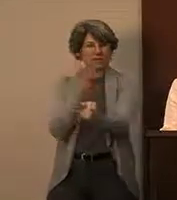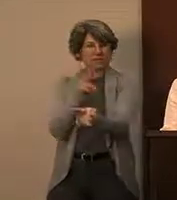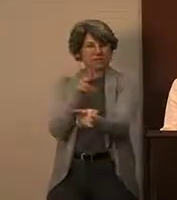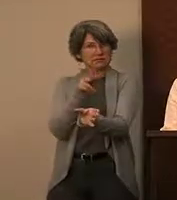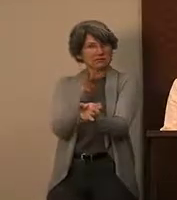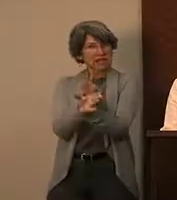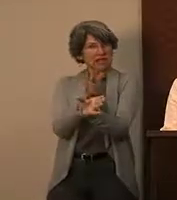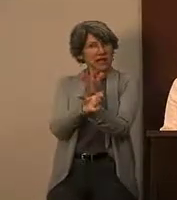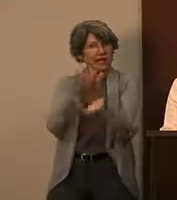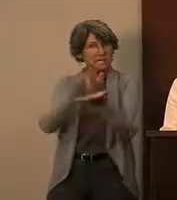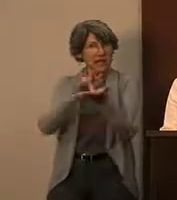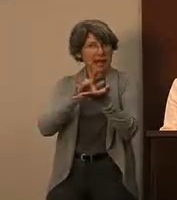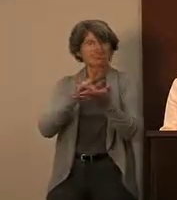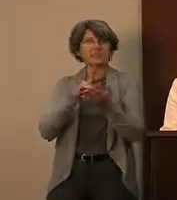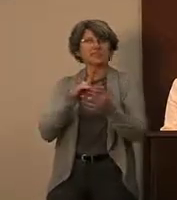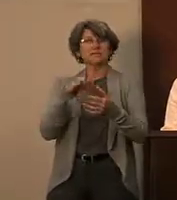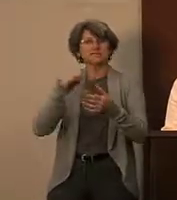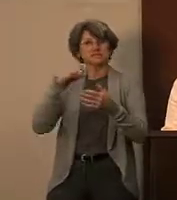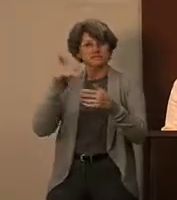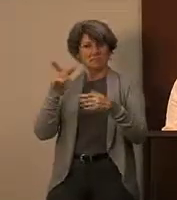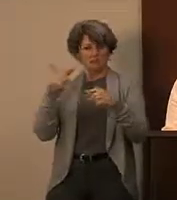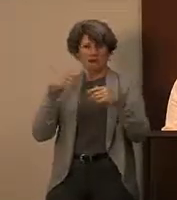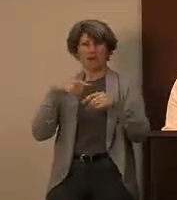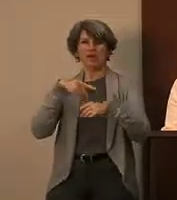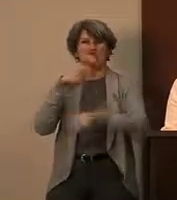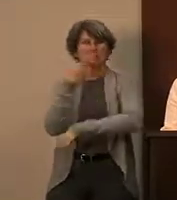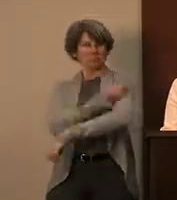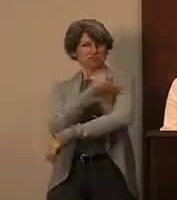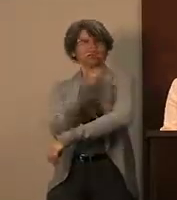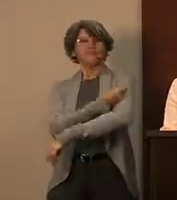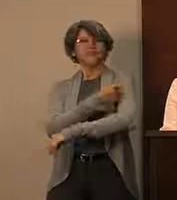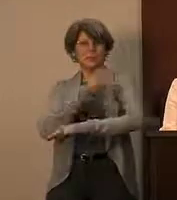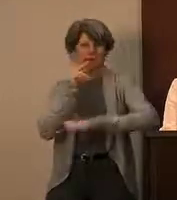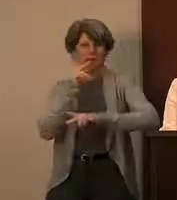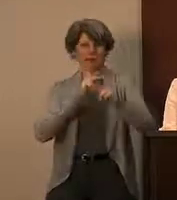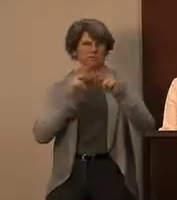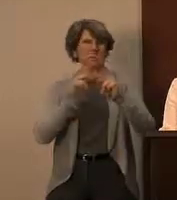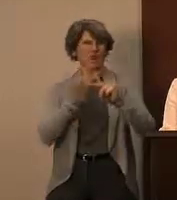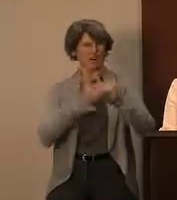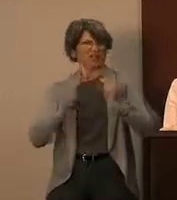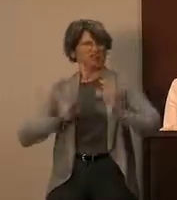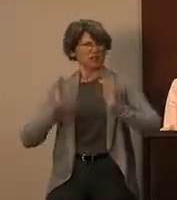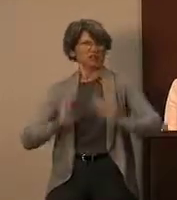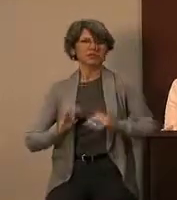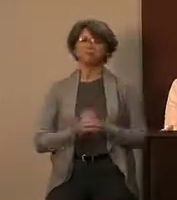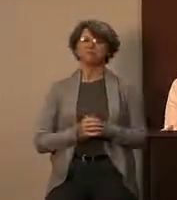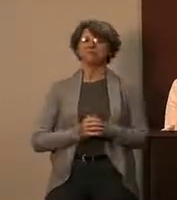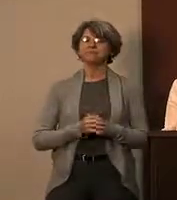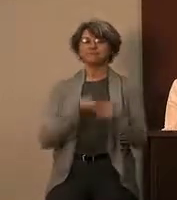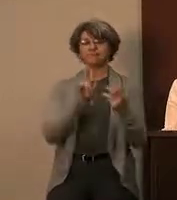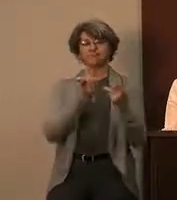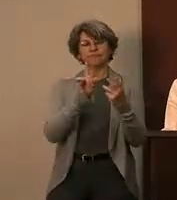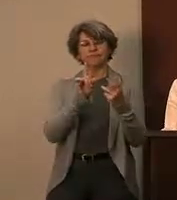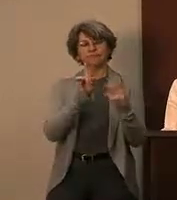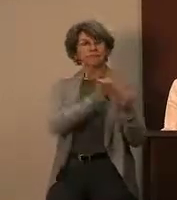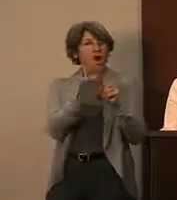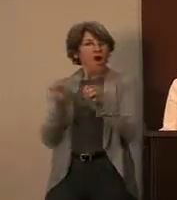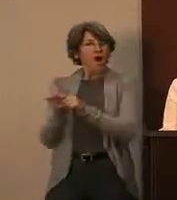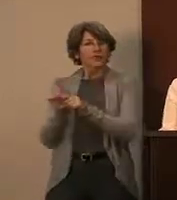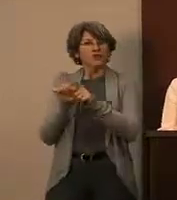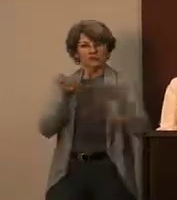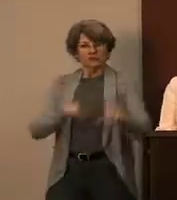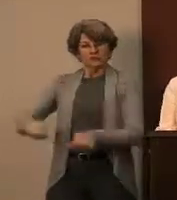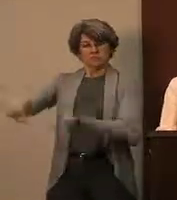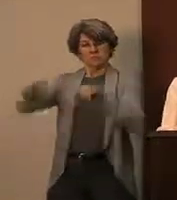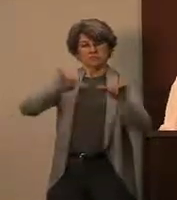outpatient program, I think, where they give medication to mental health consumers. Another thing that's part of standard